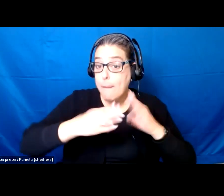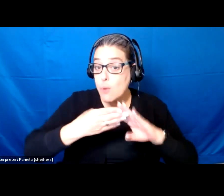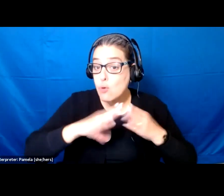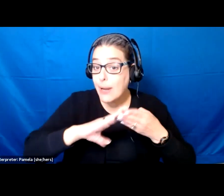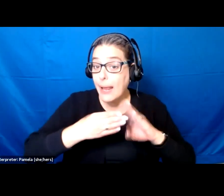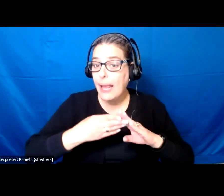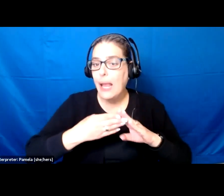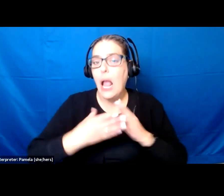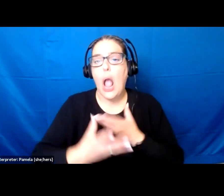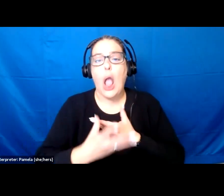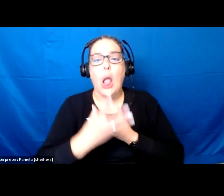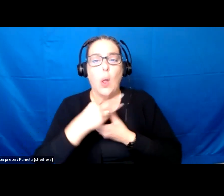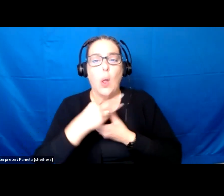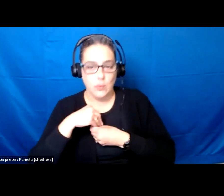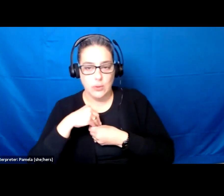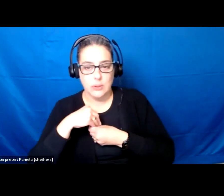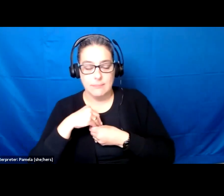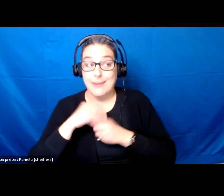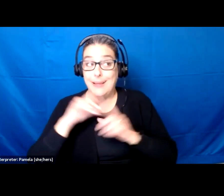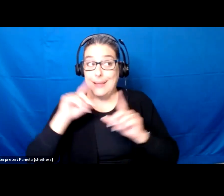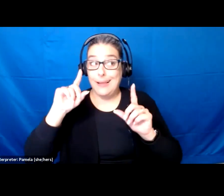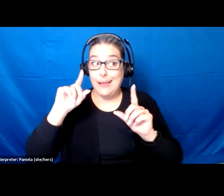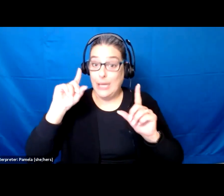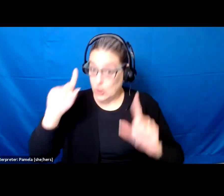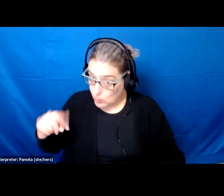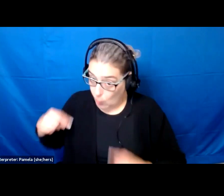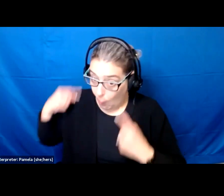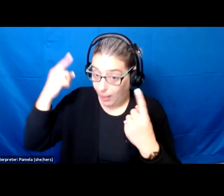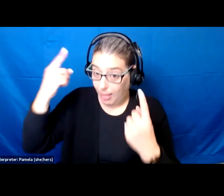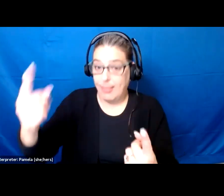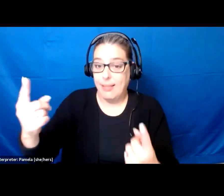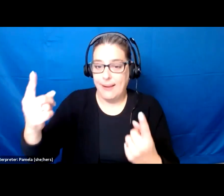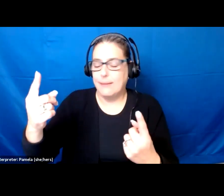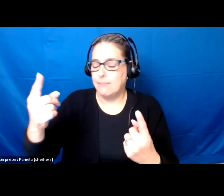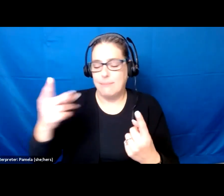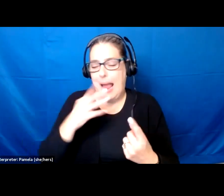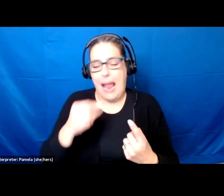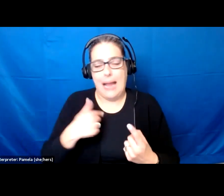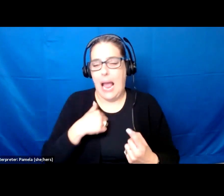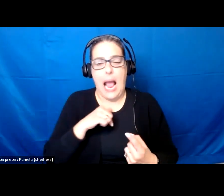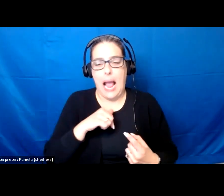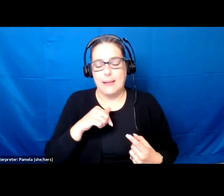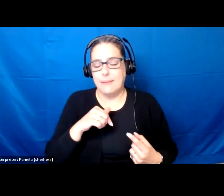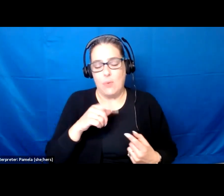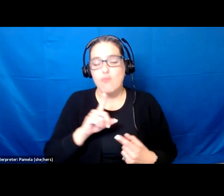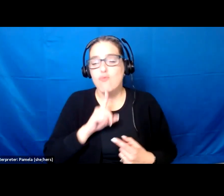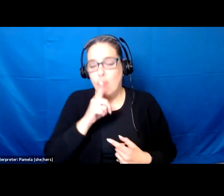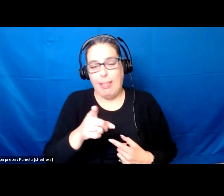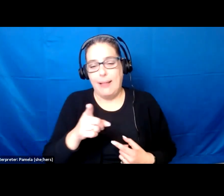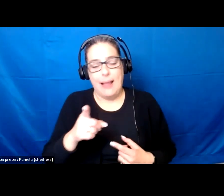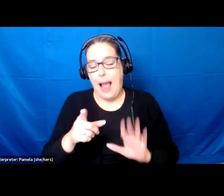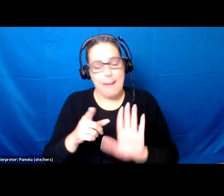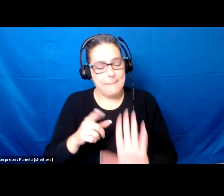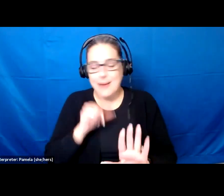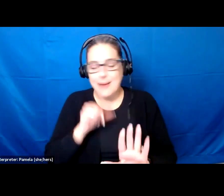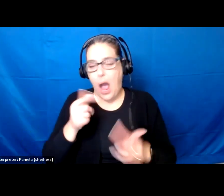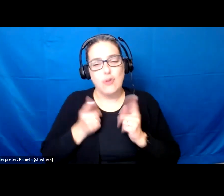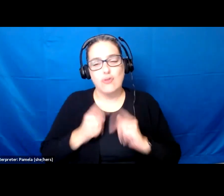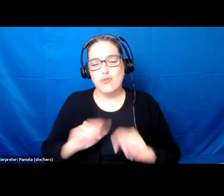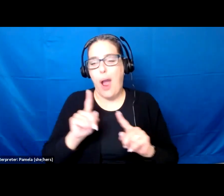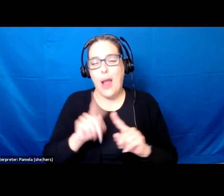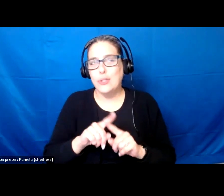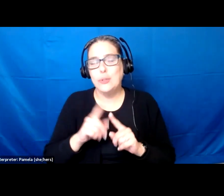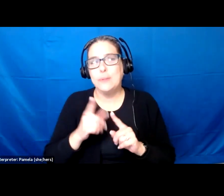Historically, disability services, and I'm speaking across disabilities, and I'm not speaking to impugn the good work done by so